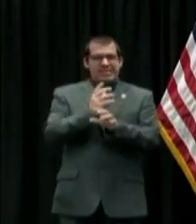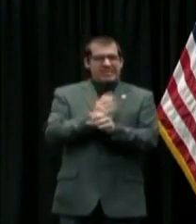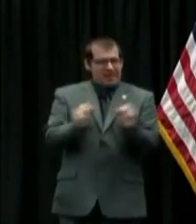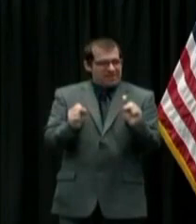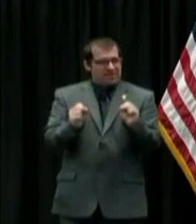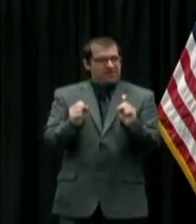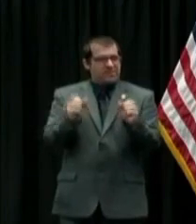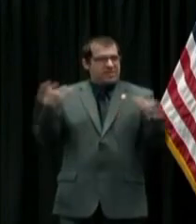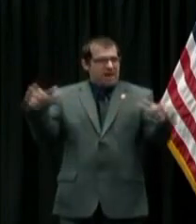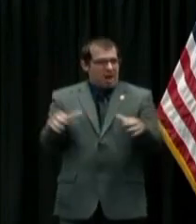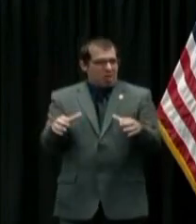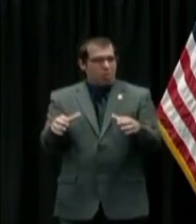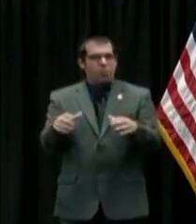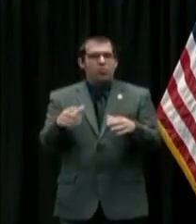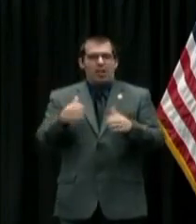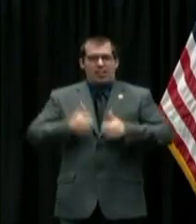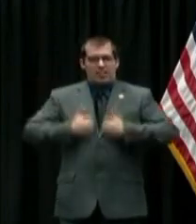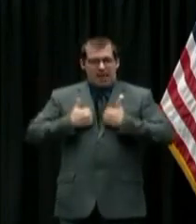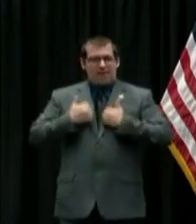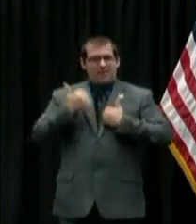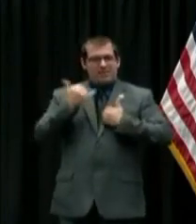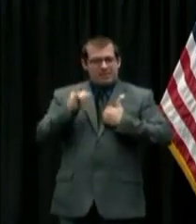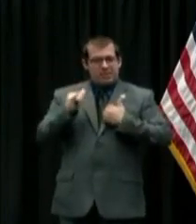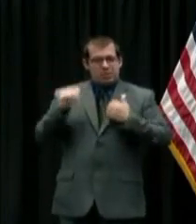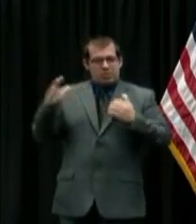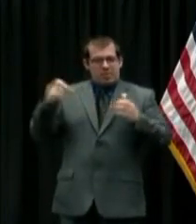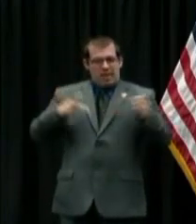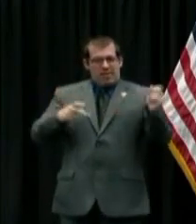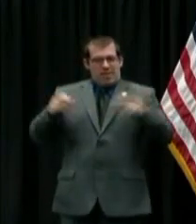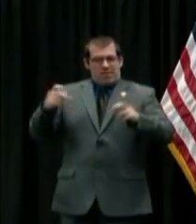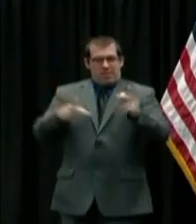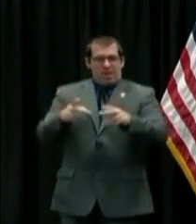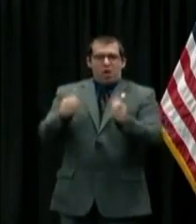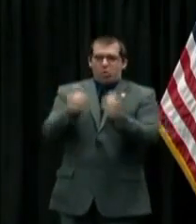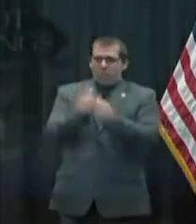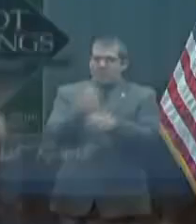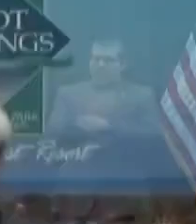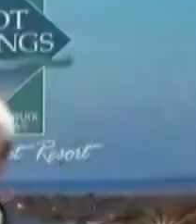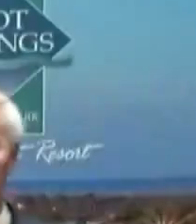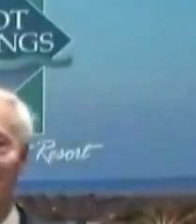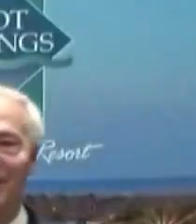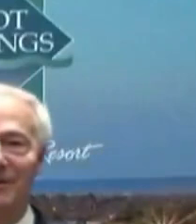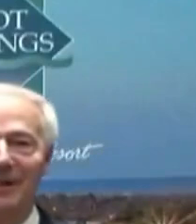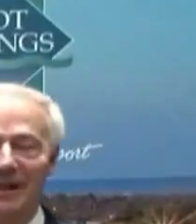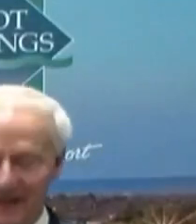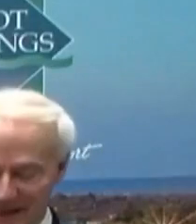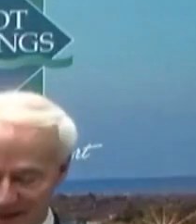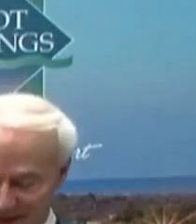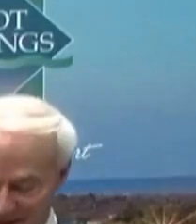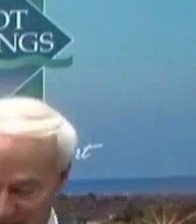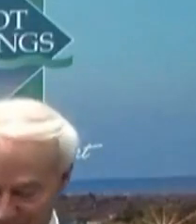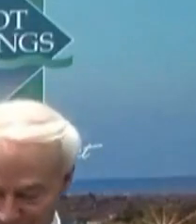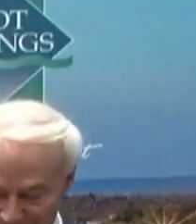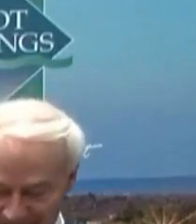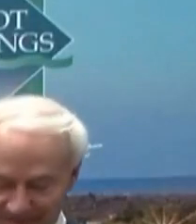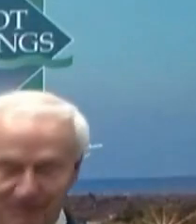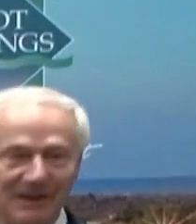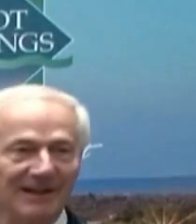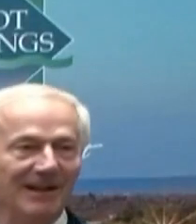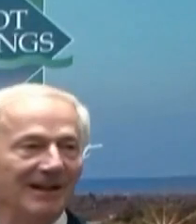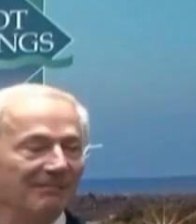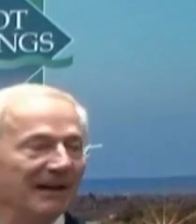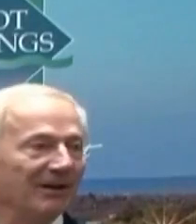gathering, and it shows that life is coming together in a safe way. With that, let me ask Dr. Delahaye to come